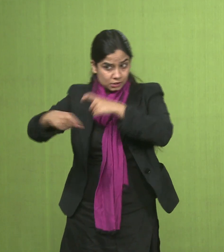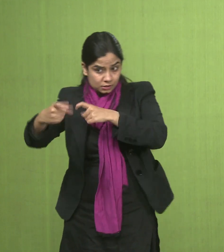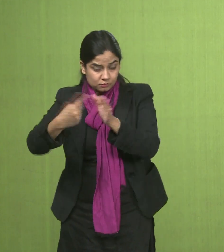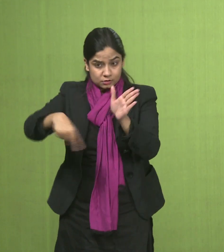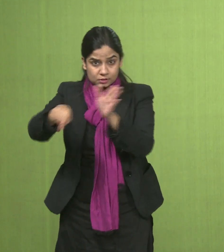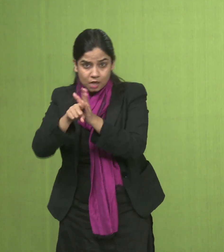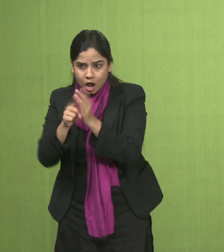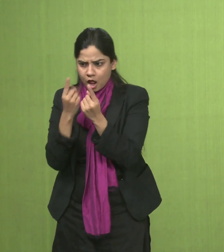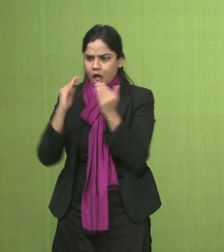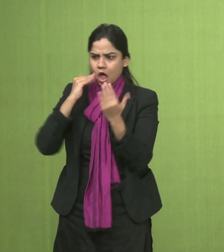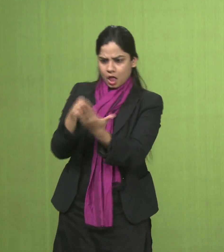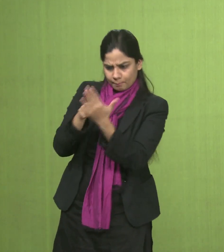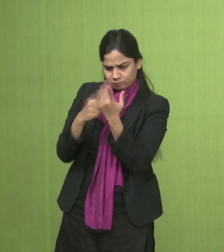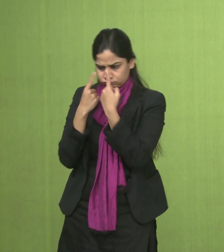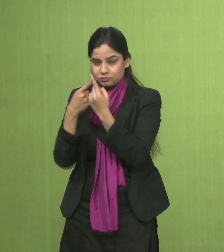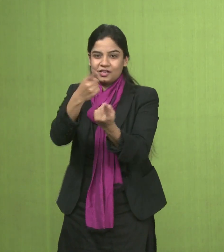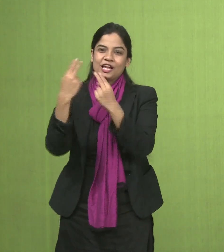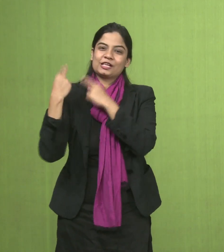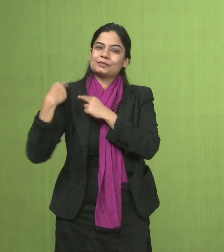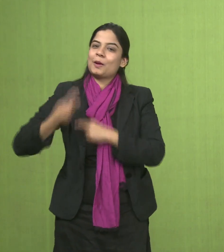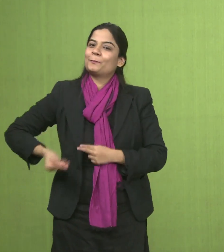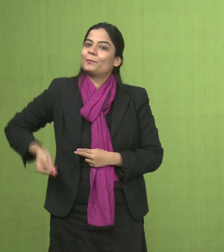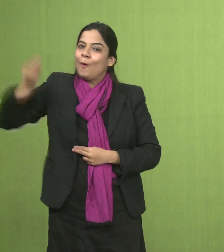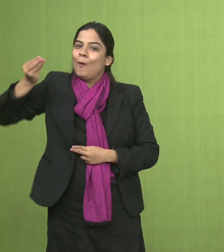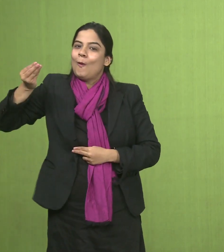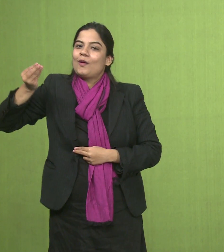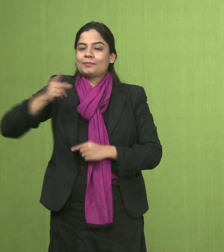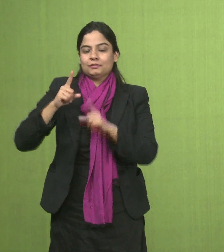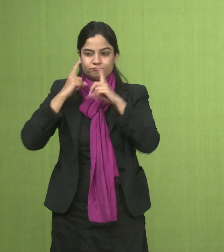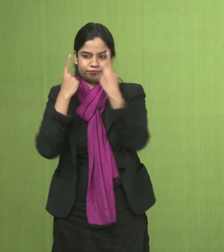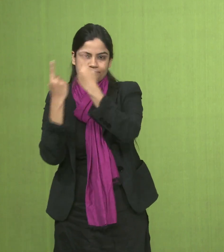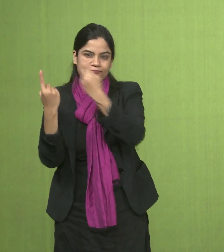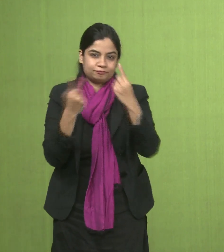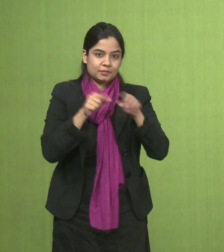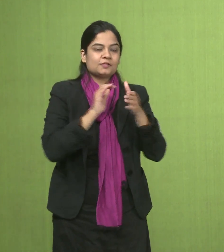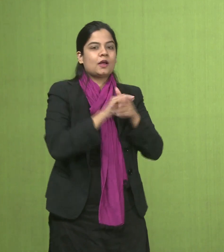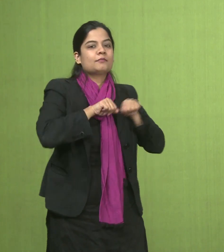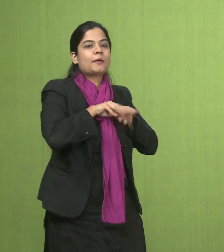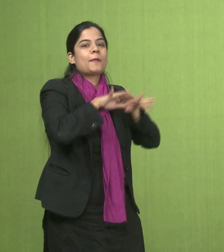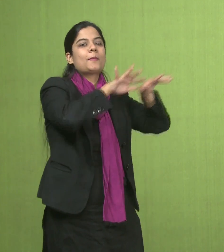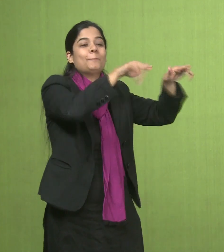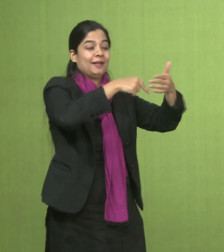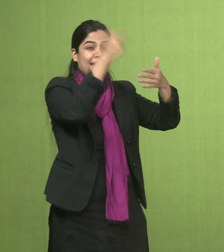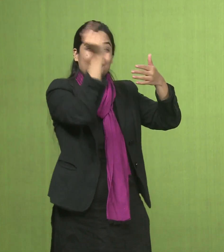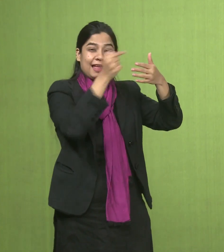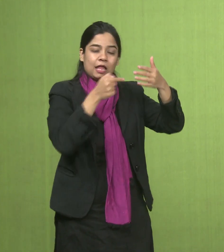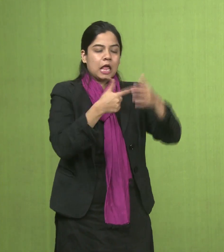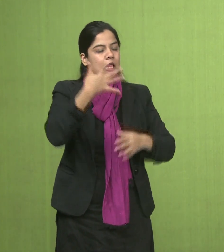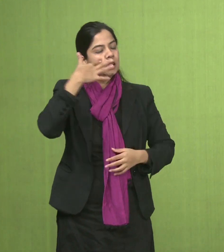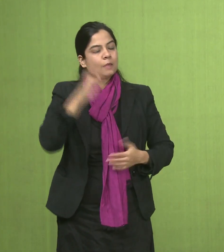bill, the warranty guarantee card. That is your responsibility. So take a check on that and also tell your